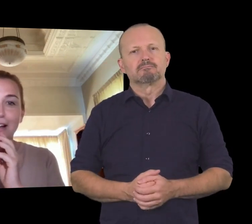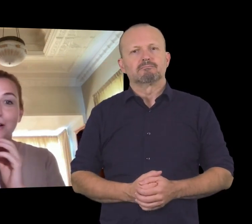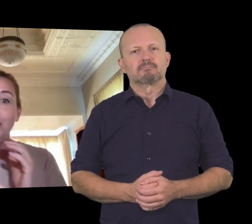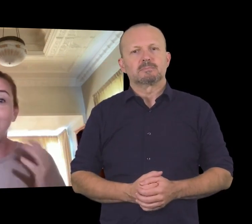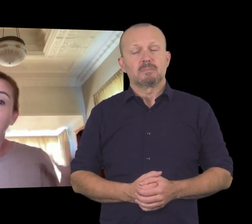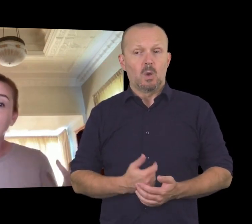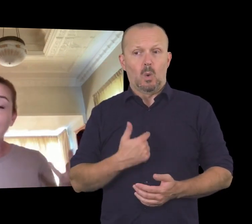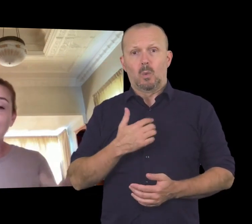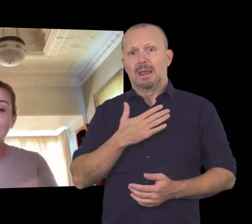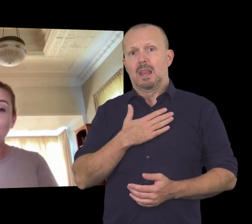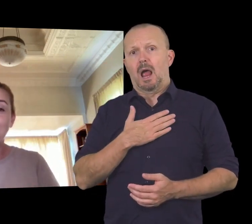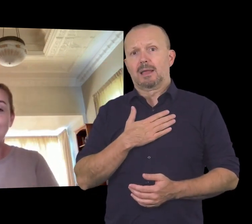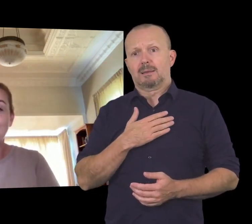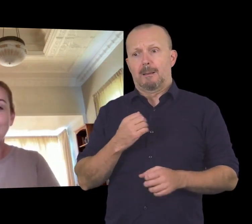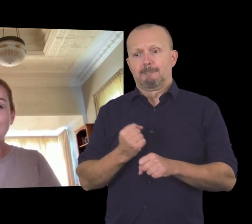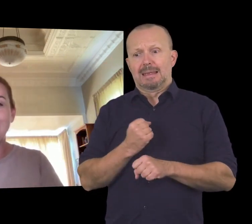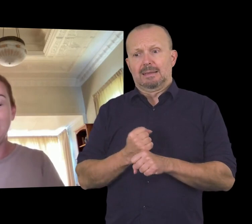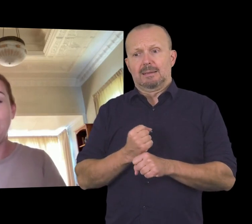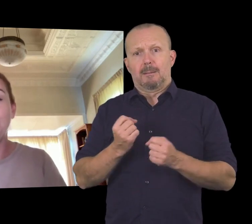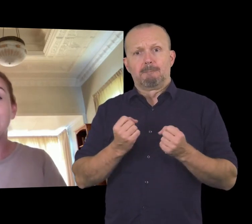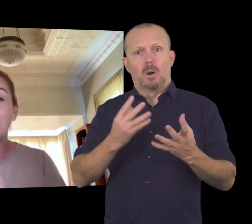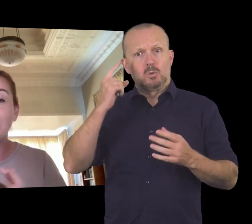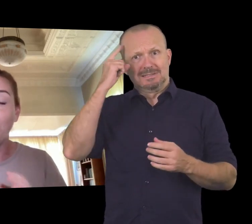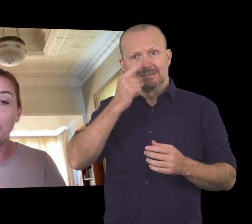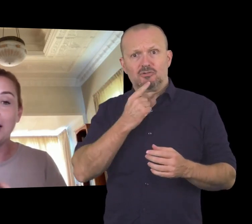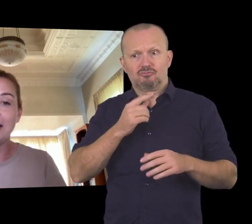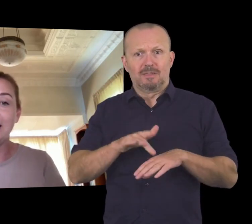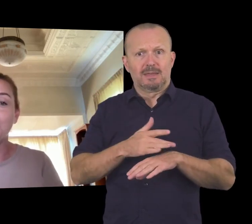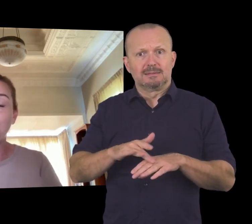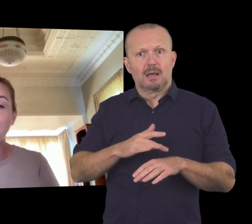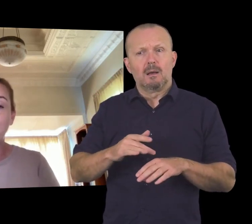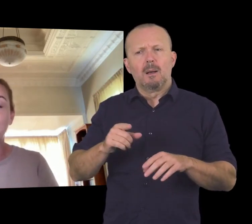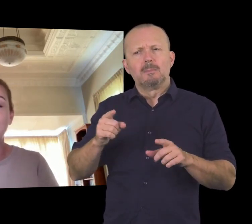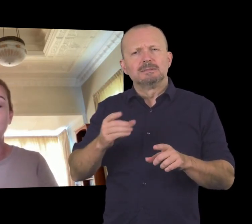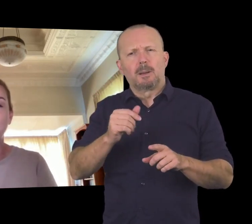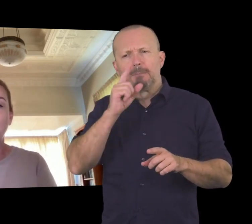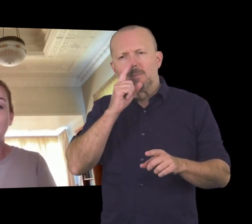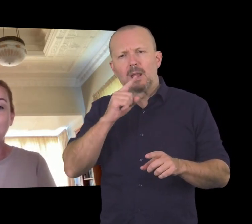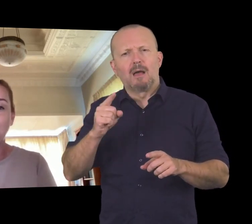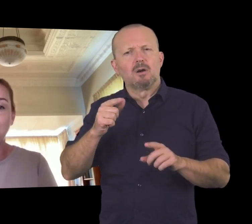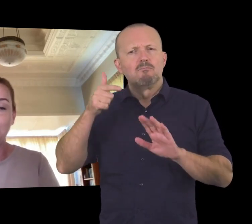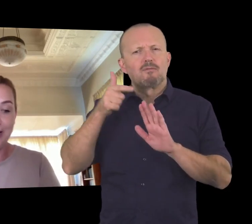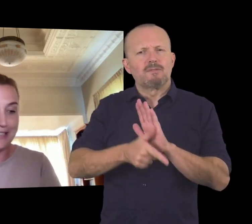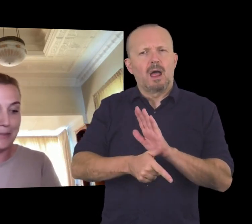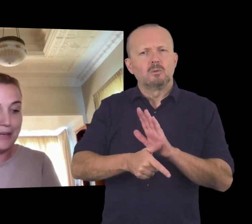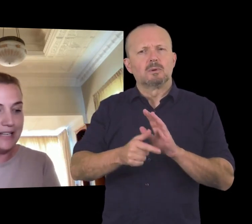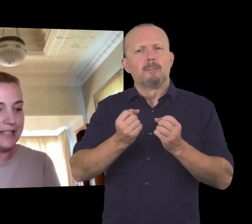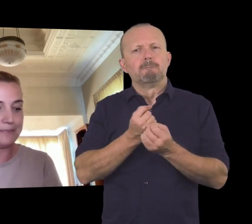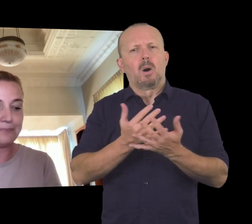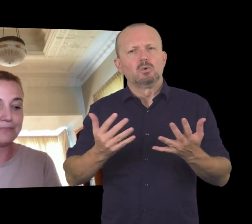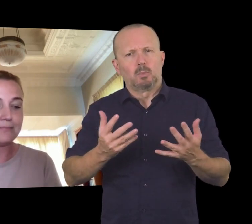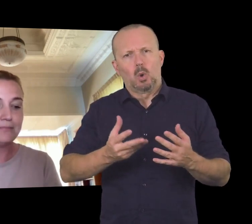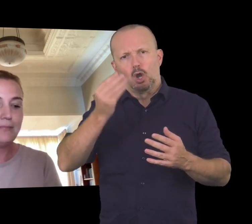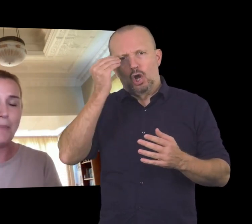We like making multisensory theatre, particularly for audiences with PMLD, with profound and multiple learning